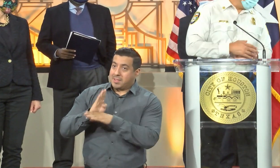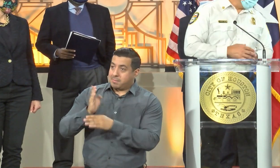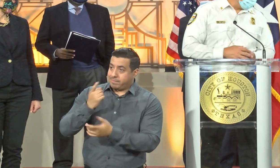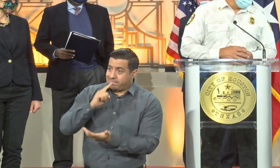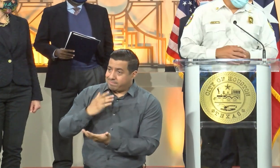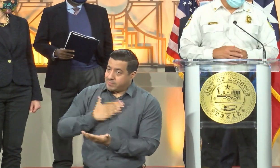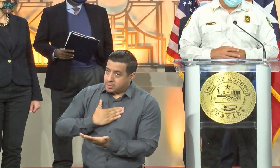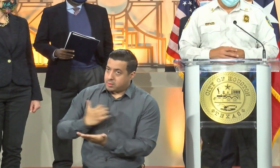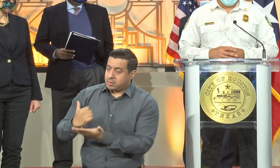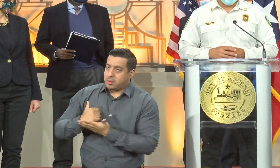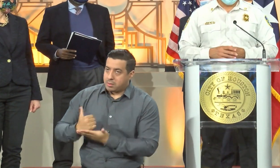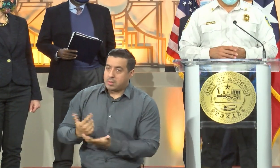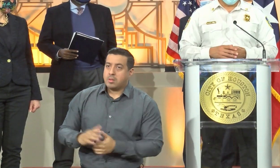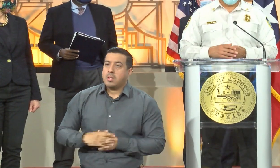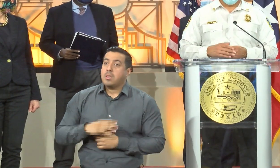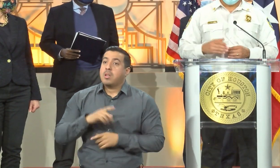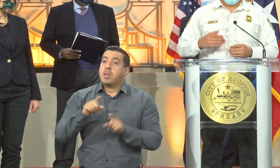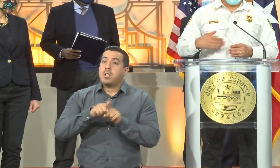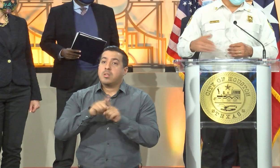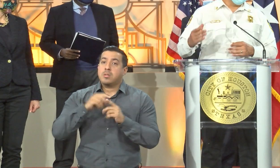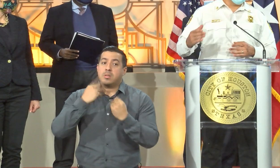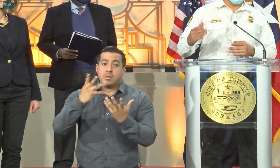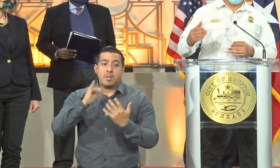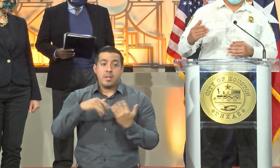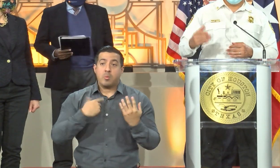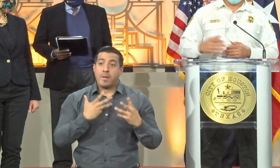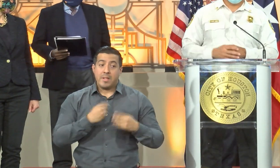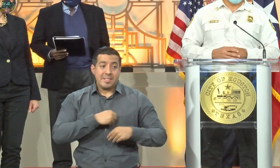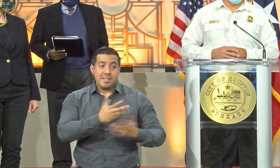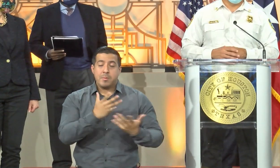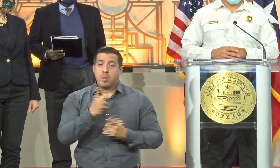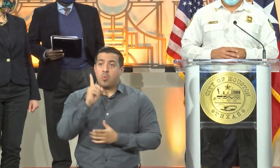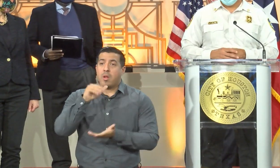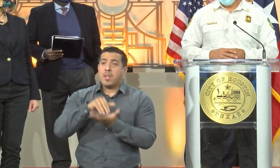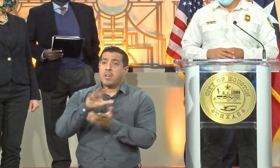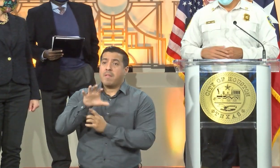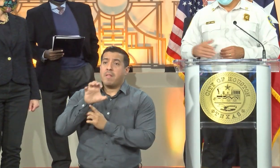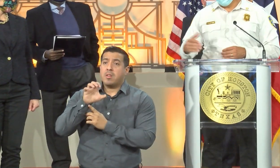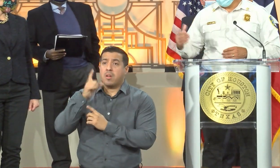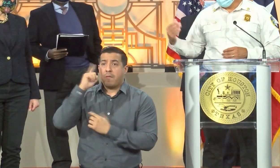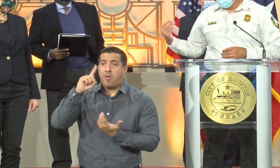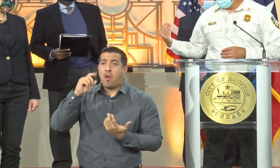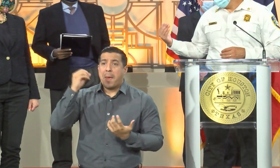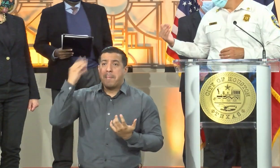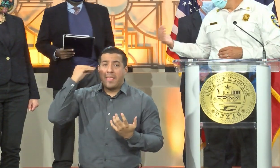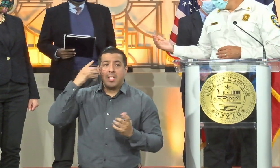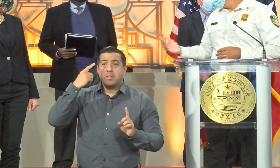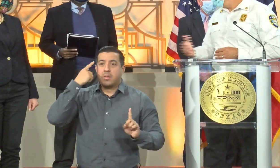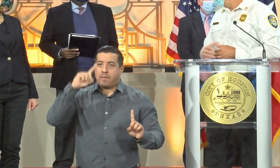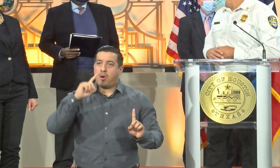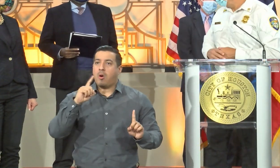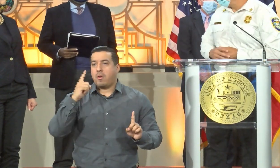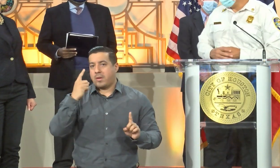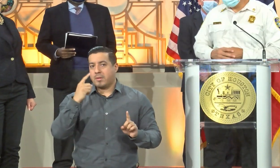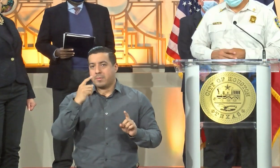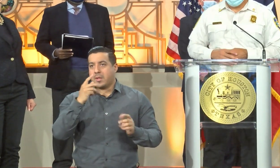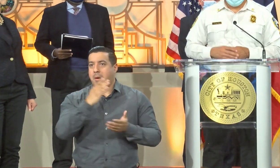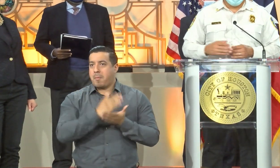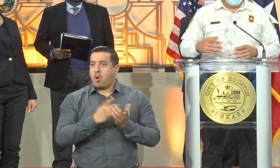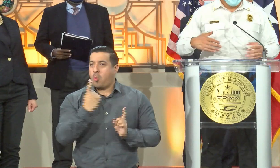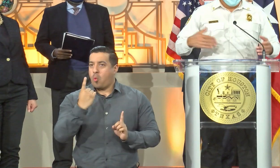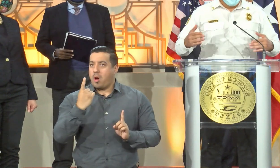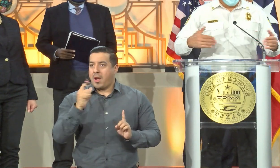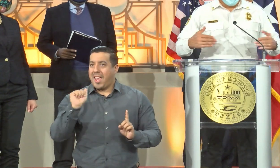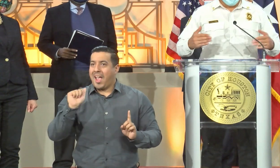We're happy to report, Mayor, that we've submitted 1,500 names to Methodist as part of the Phase 1 Alpha, as Director Williams